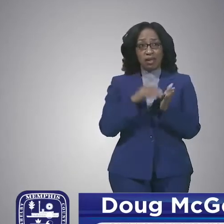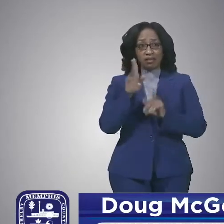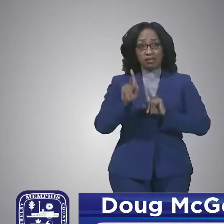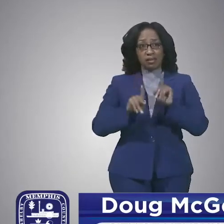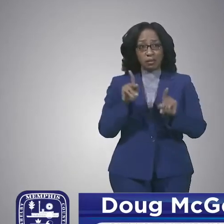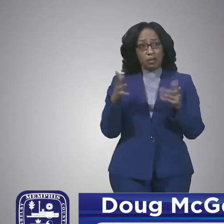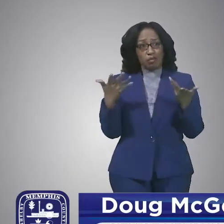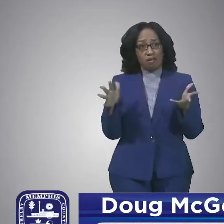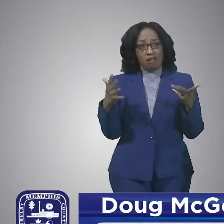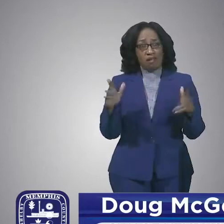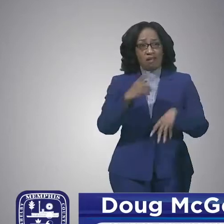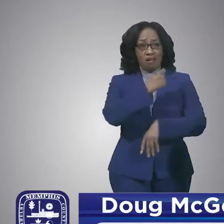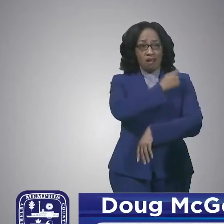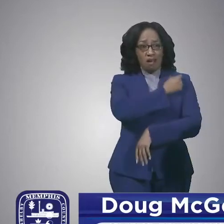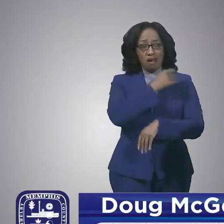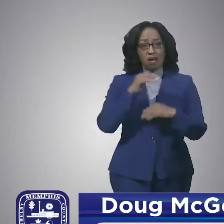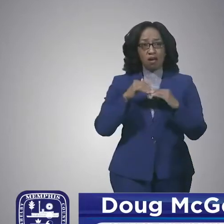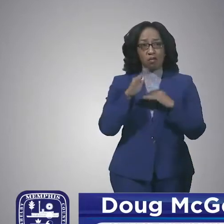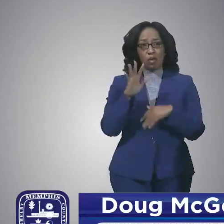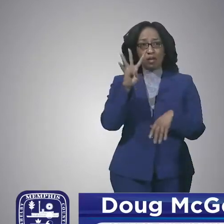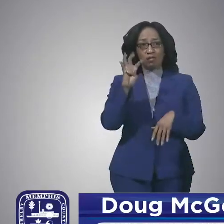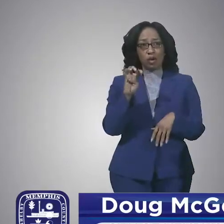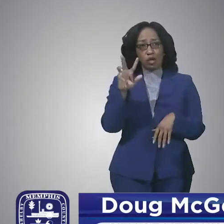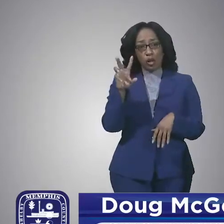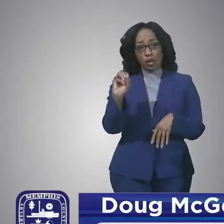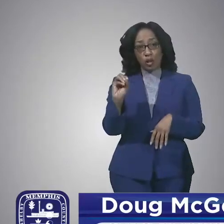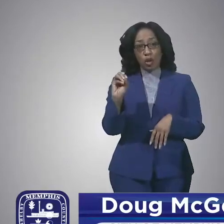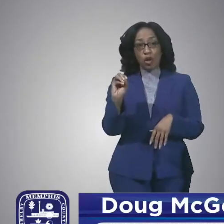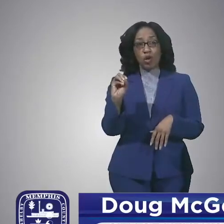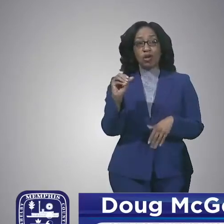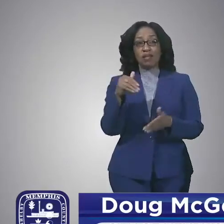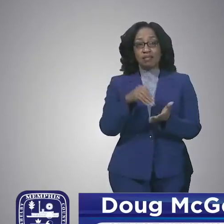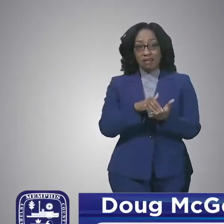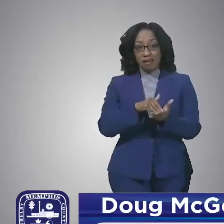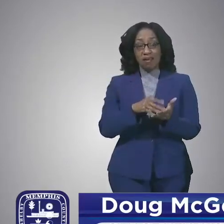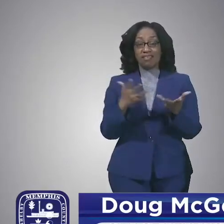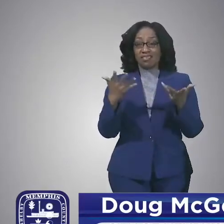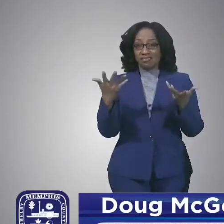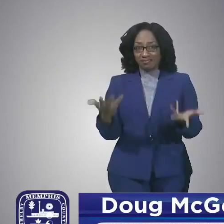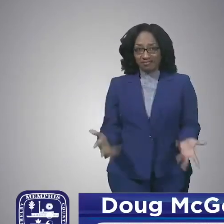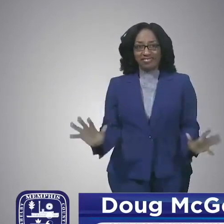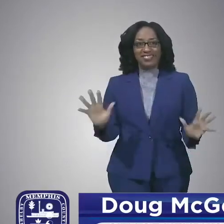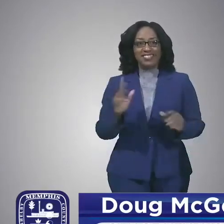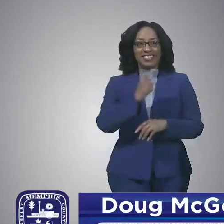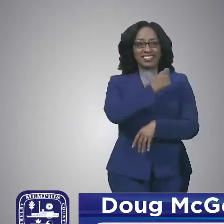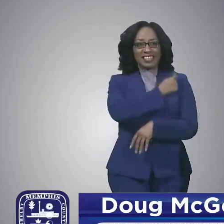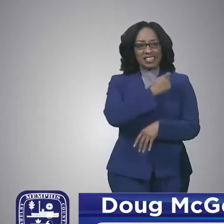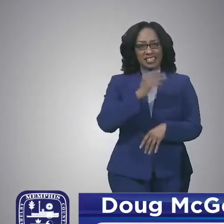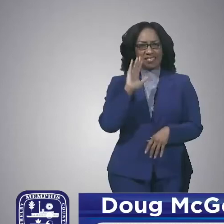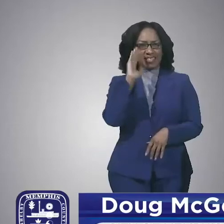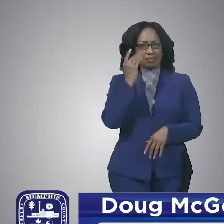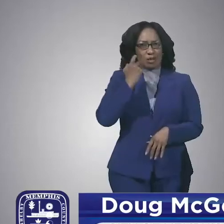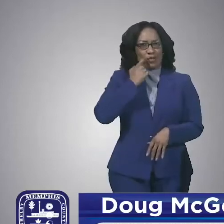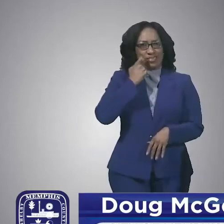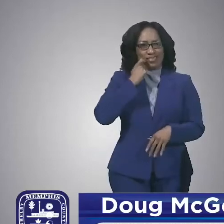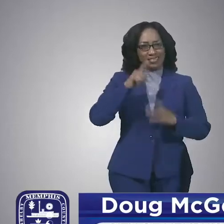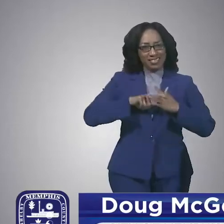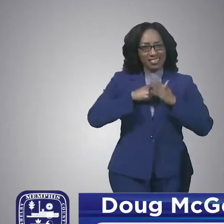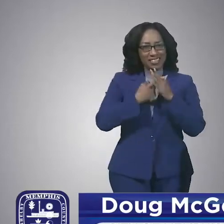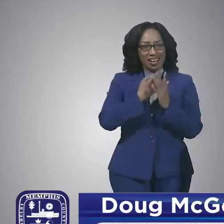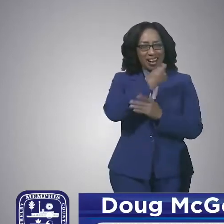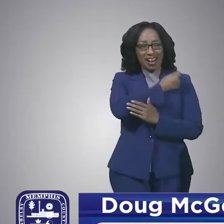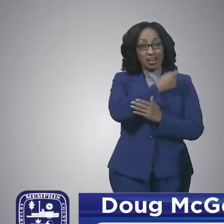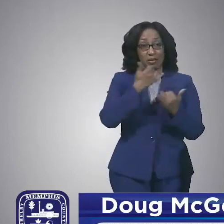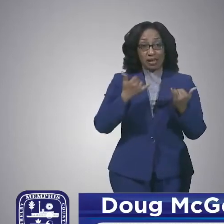vaccination, and more than 430,000 are fully vaccinated. So it seems like we just began this journey, but here we are with